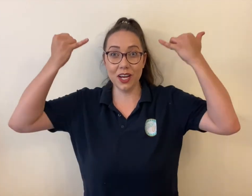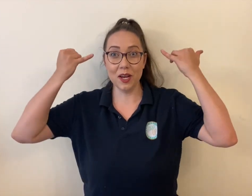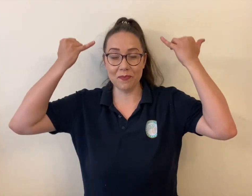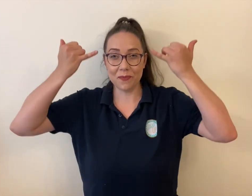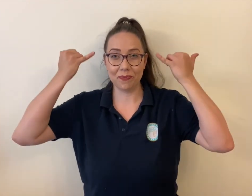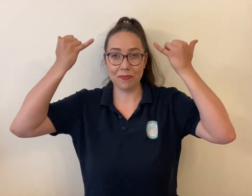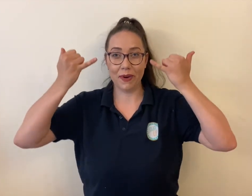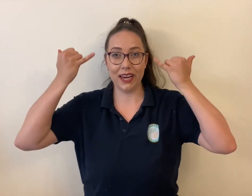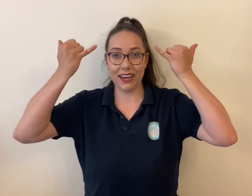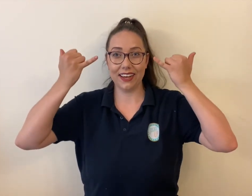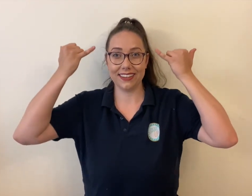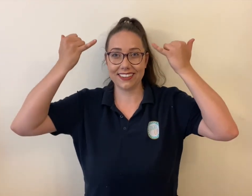Sheep. Meh.